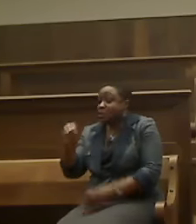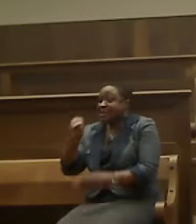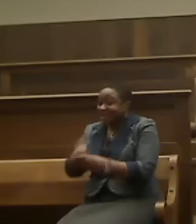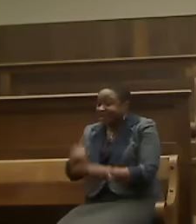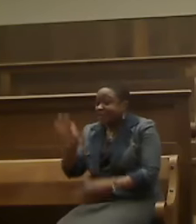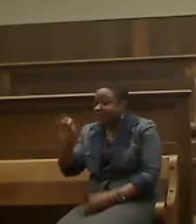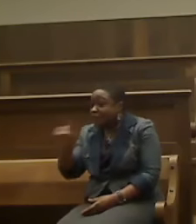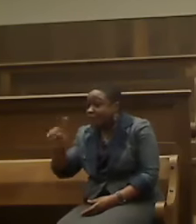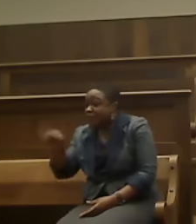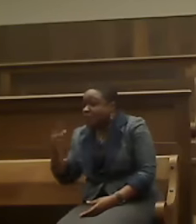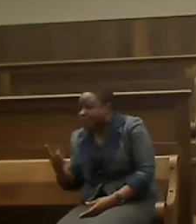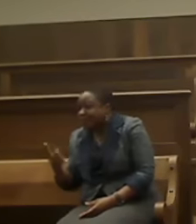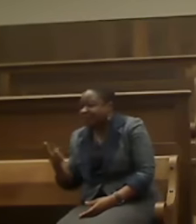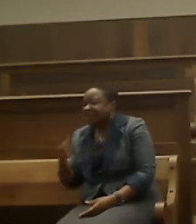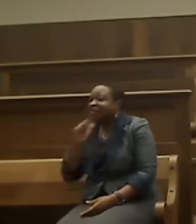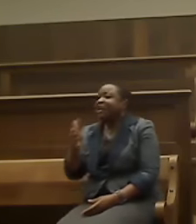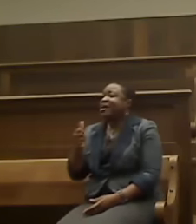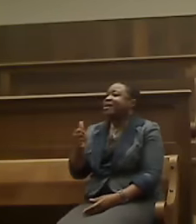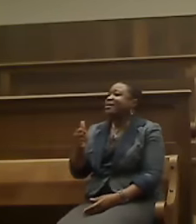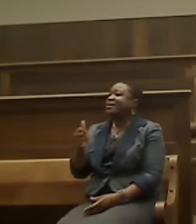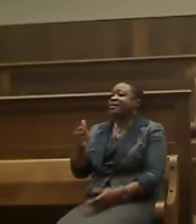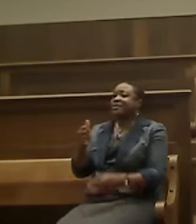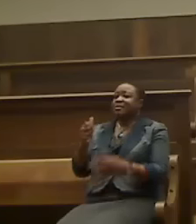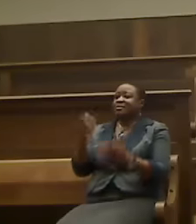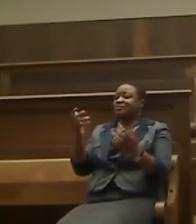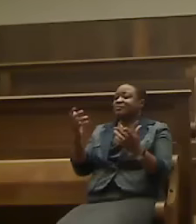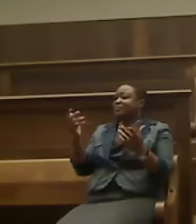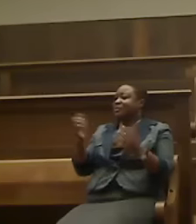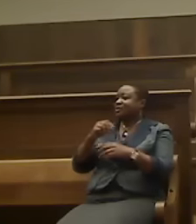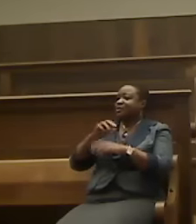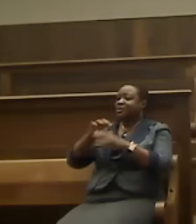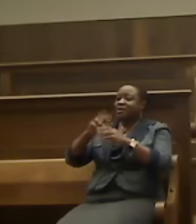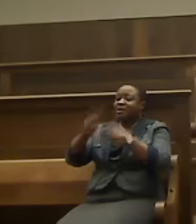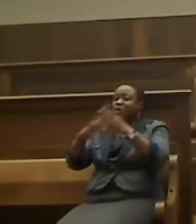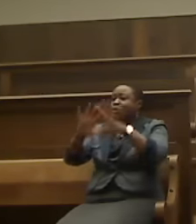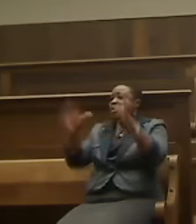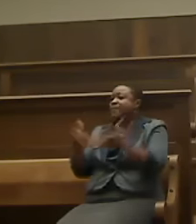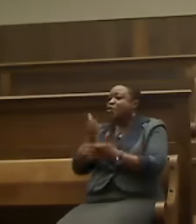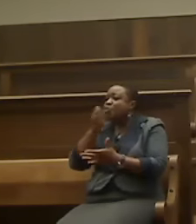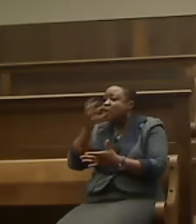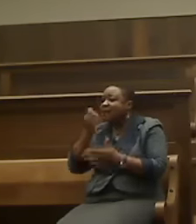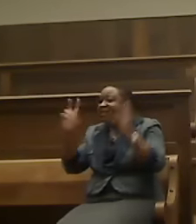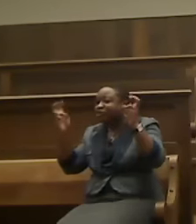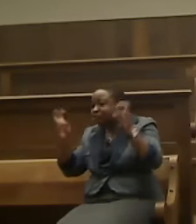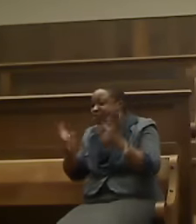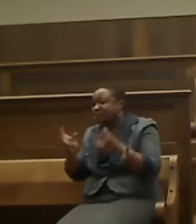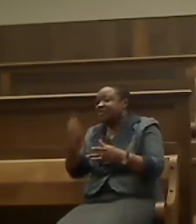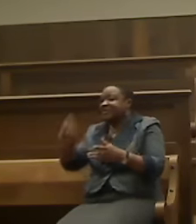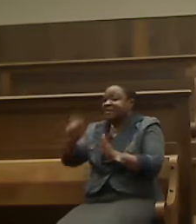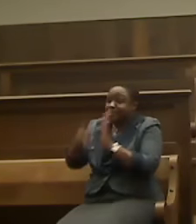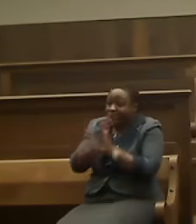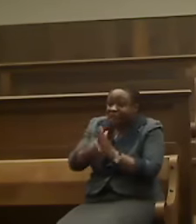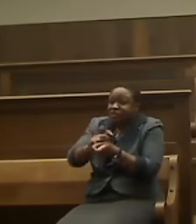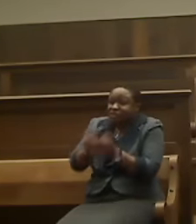food, and it's not some global warming issue that is required for policy change, for the major